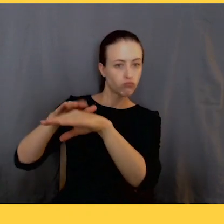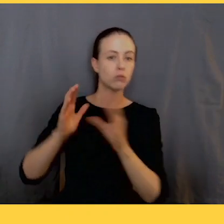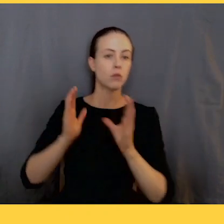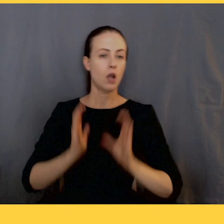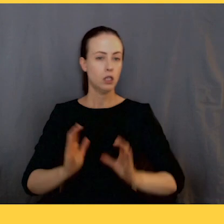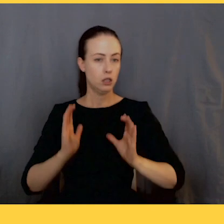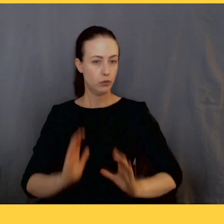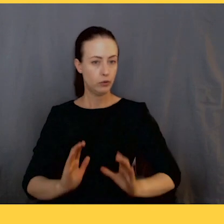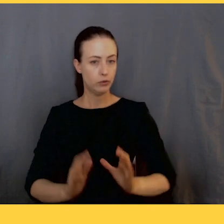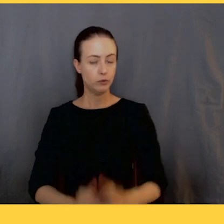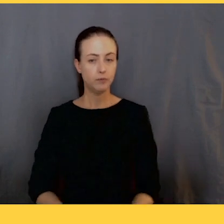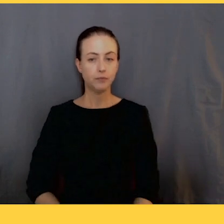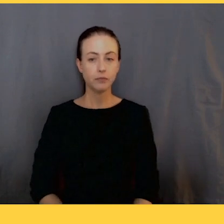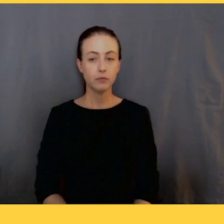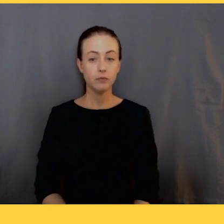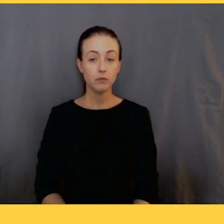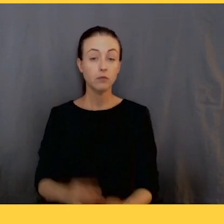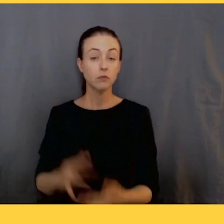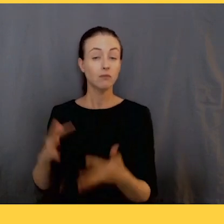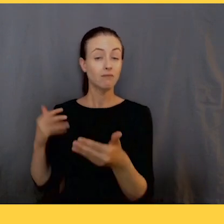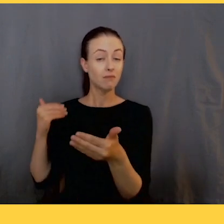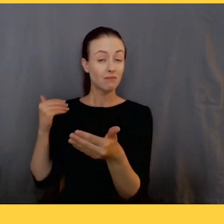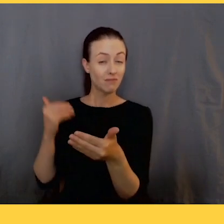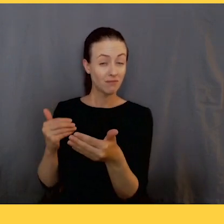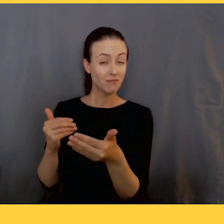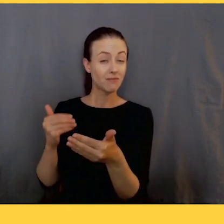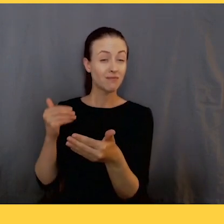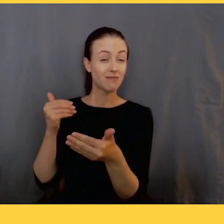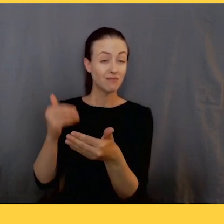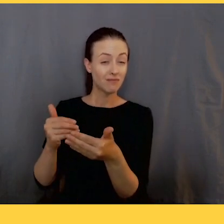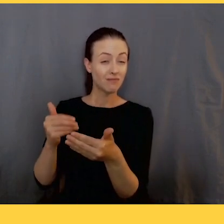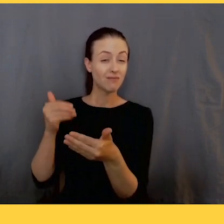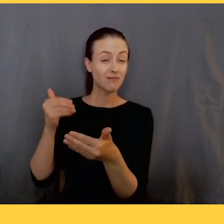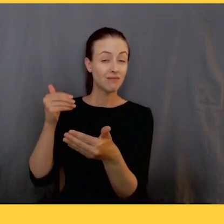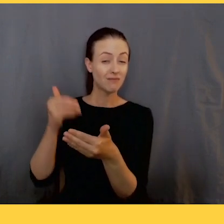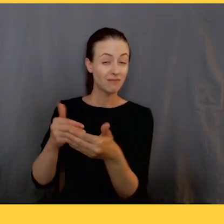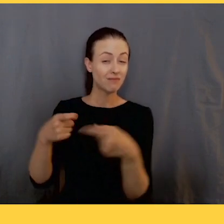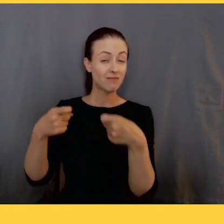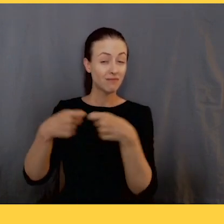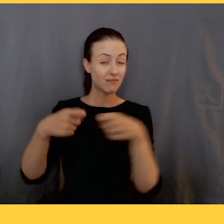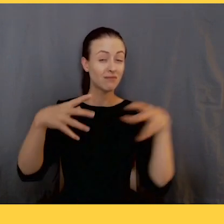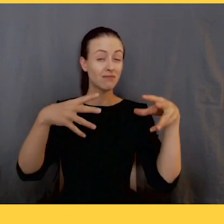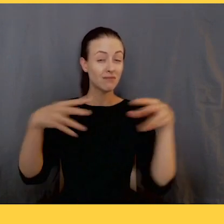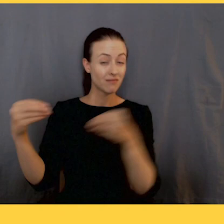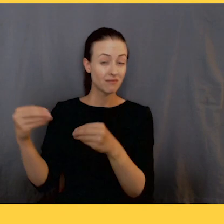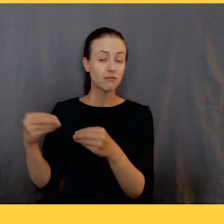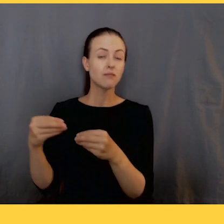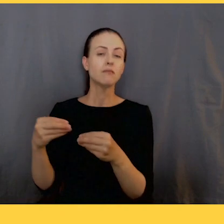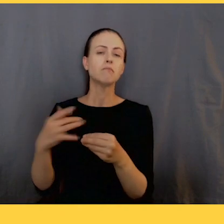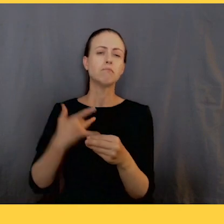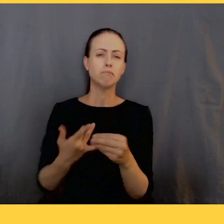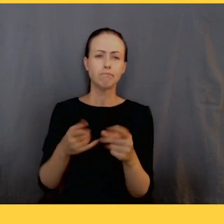As we get close to the actual event, there's a lot of dynamic issues happening, but we'll make every attempt to notify